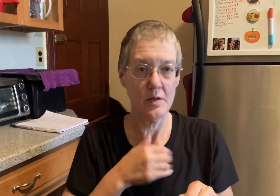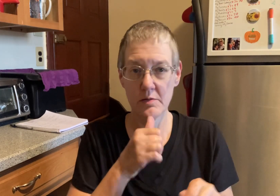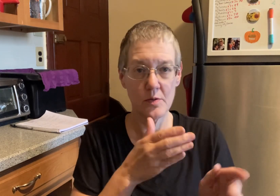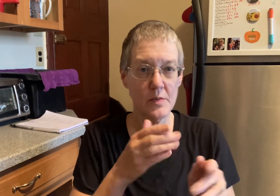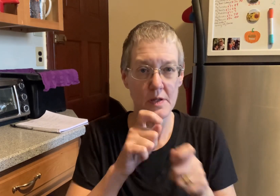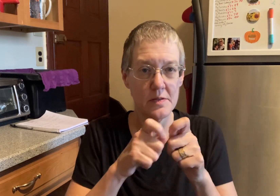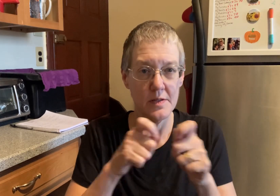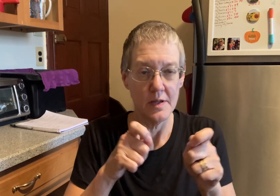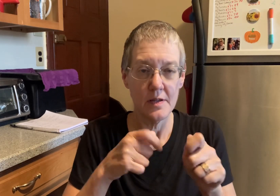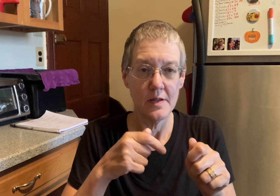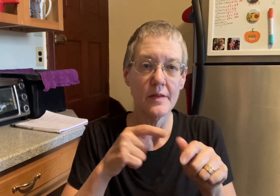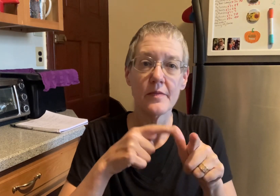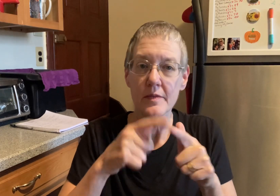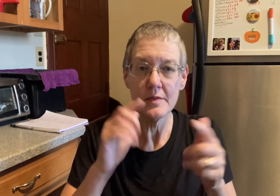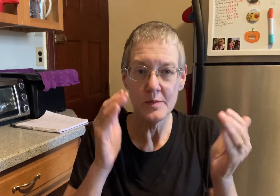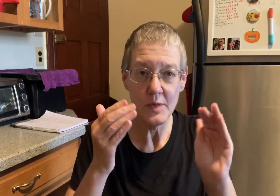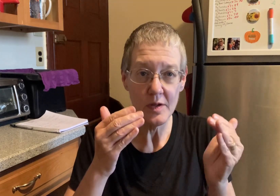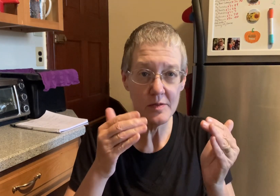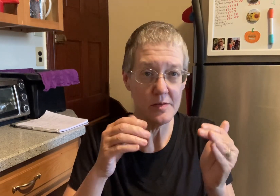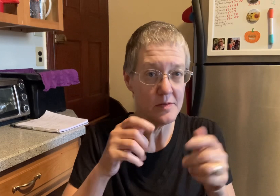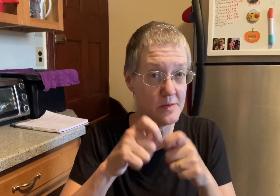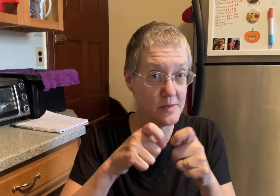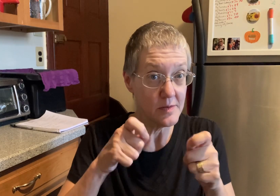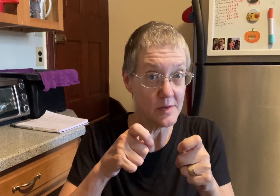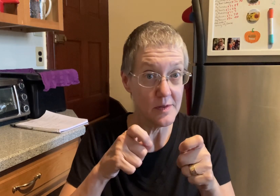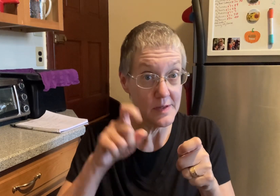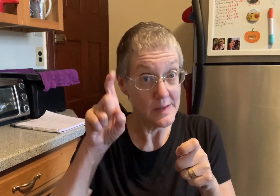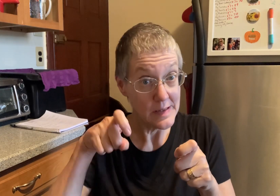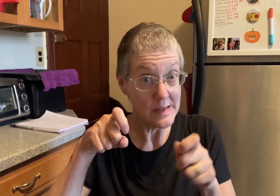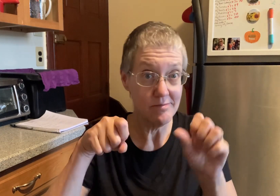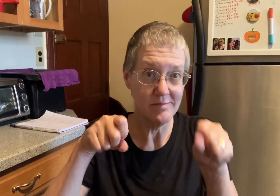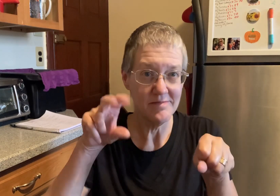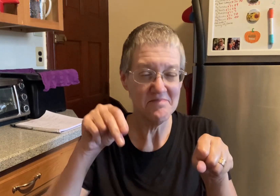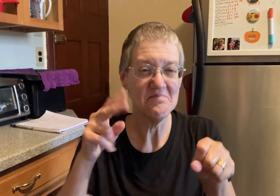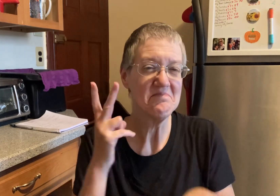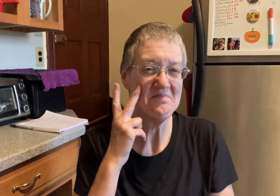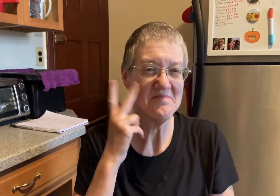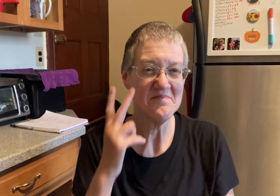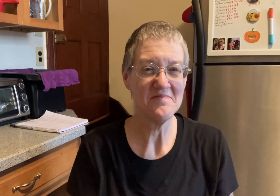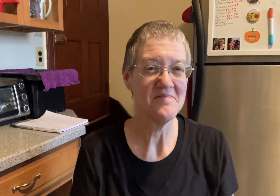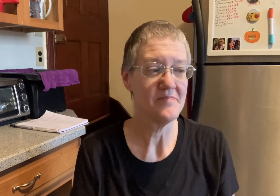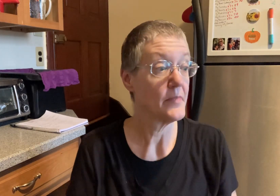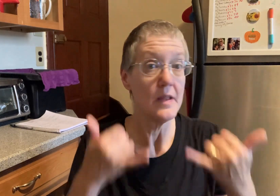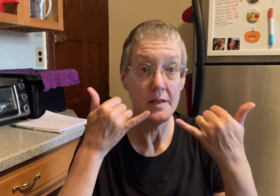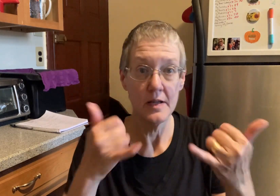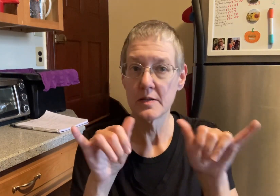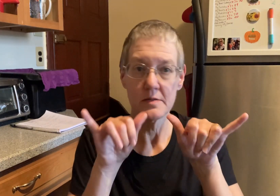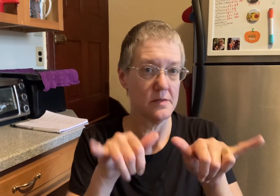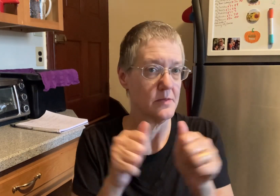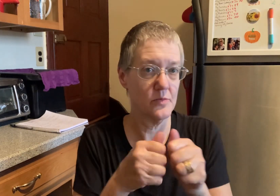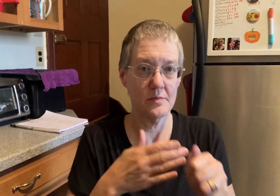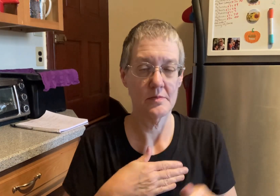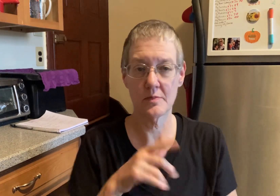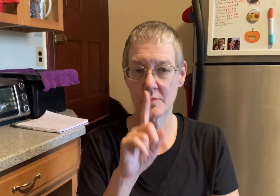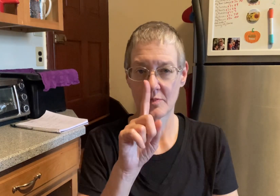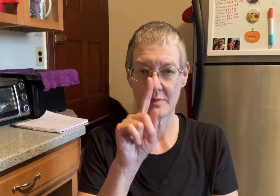ready. I'm not going to tie up my tamales, but then I can also compare. Does tying them up help or not?